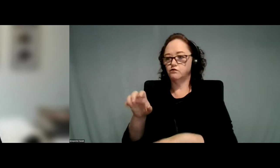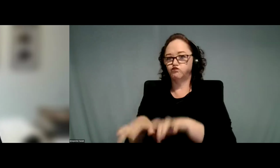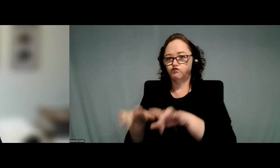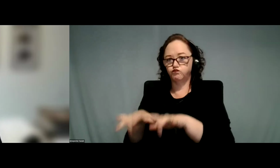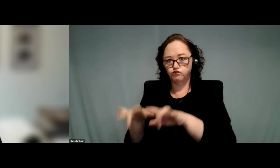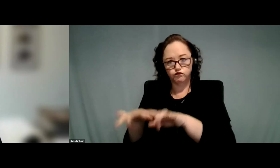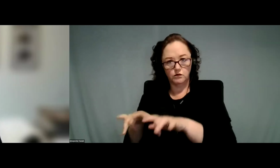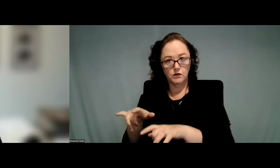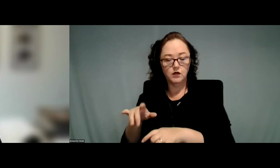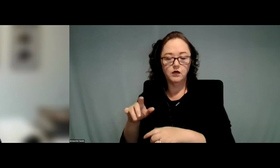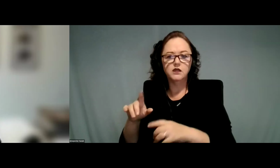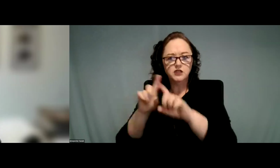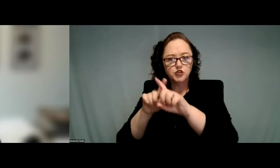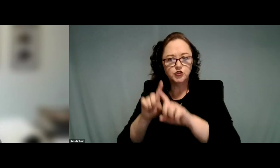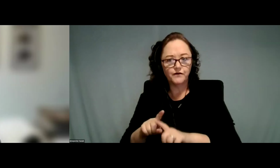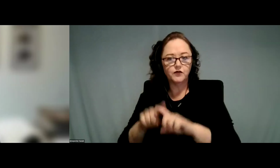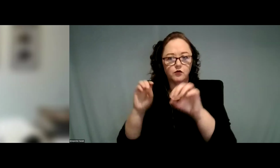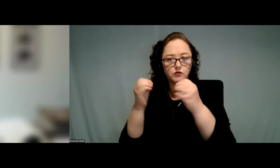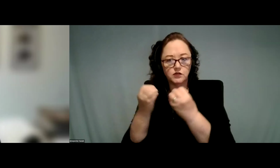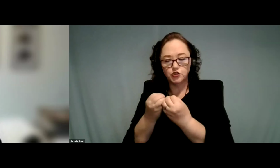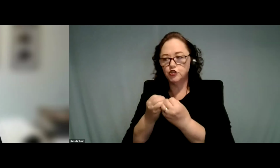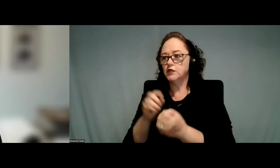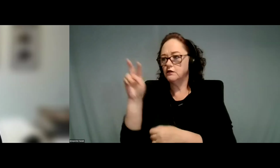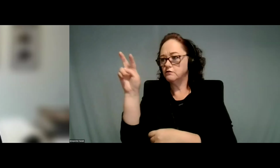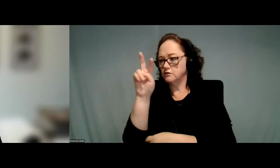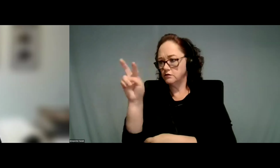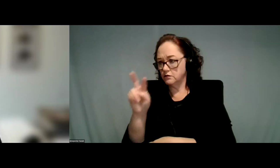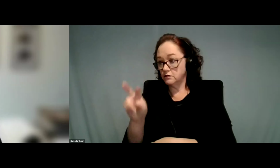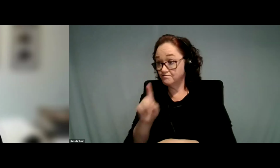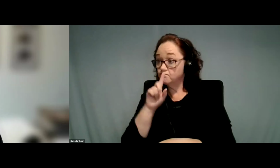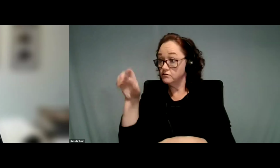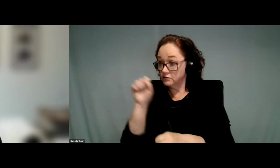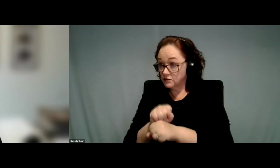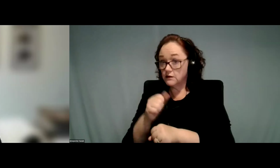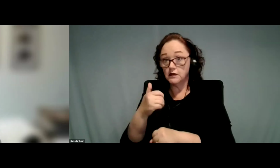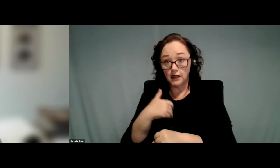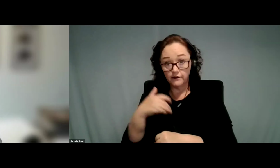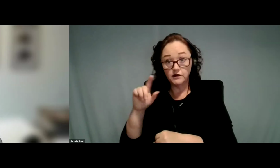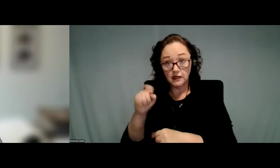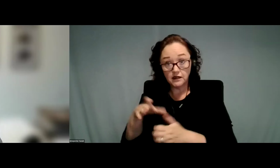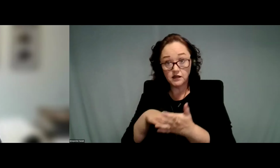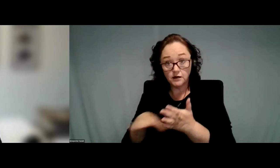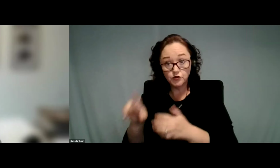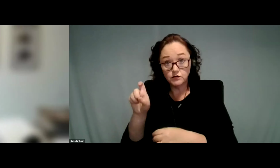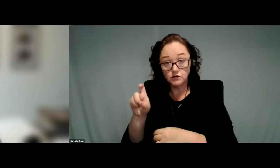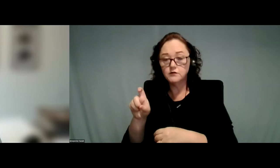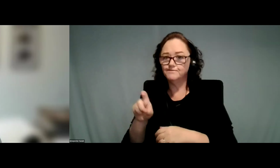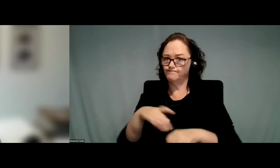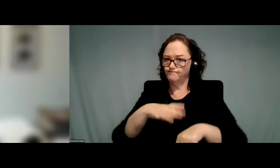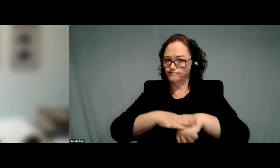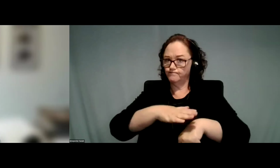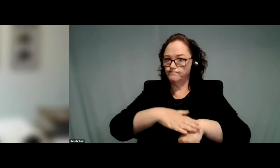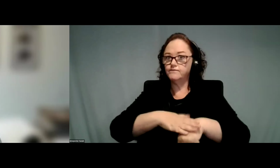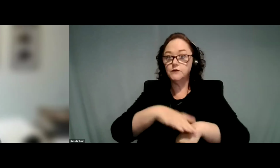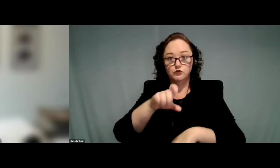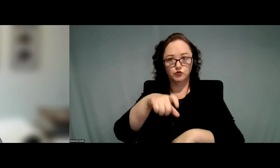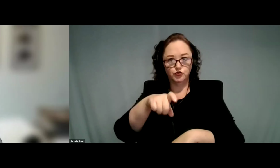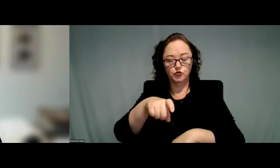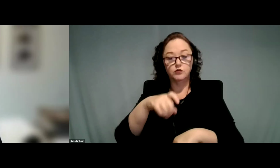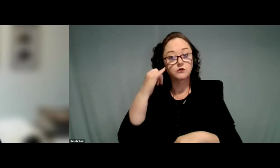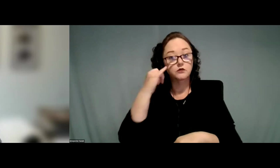in fact have a sales tax exemption with the state of Illinois. And I caution you to do that because if you are ever audited by the Department of